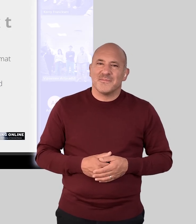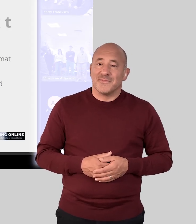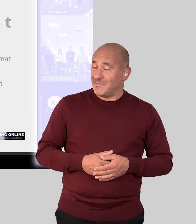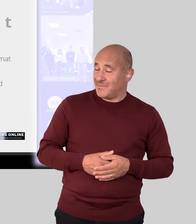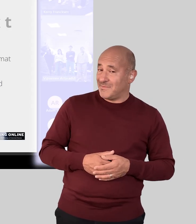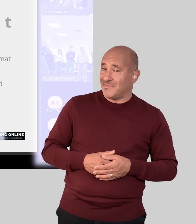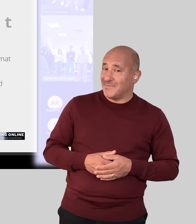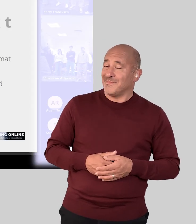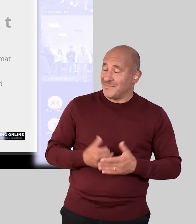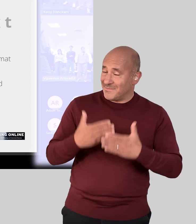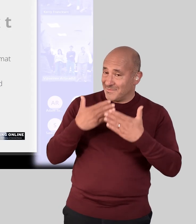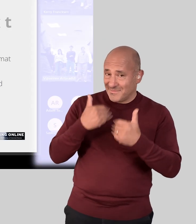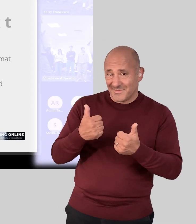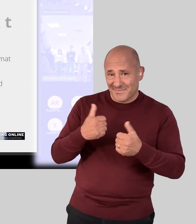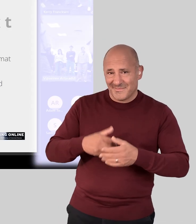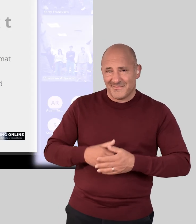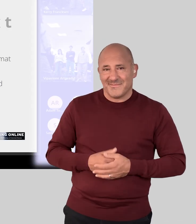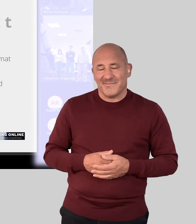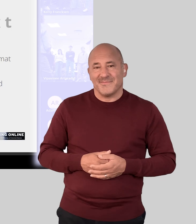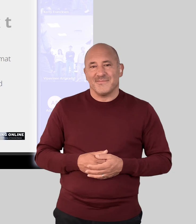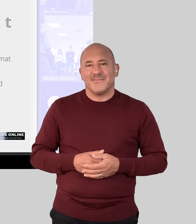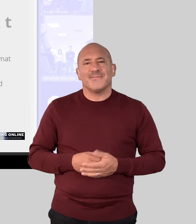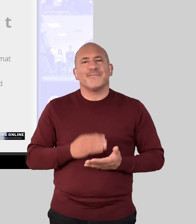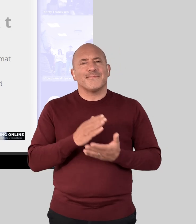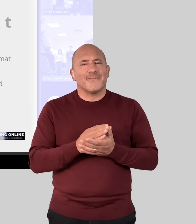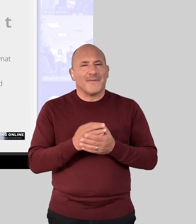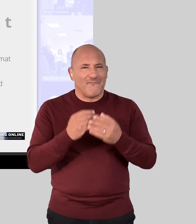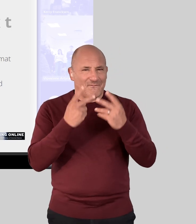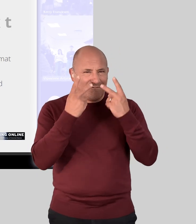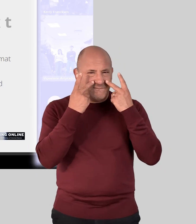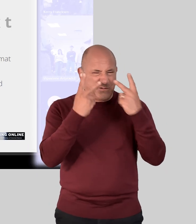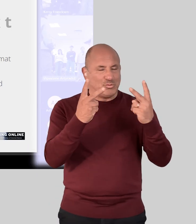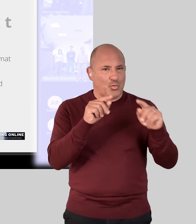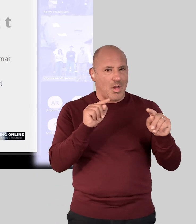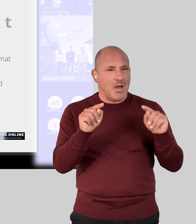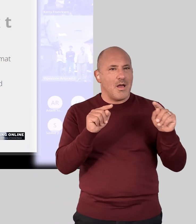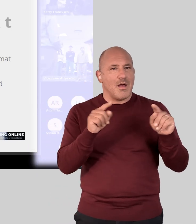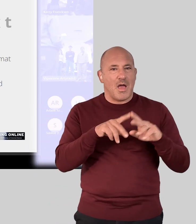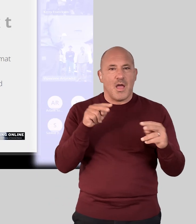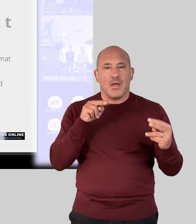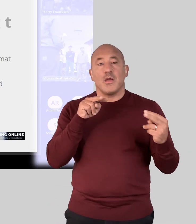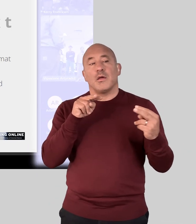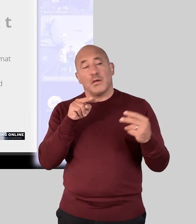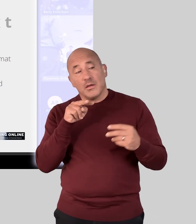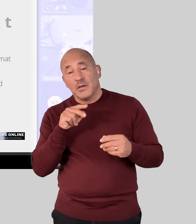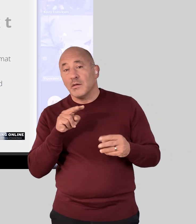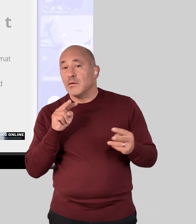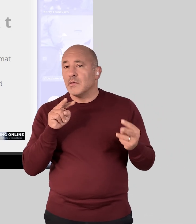just soft. Thank you. Soft and play. And definite visual cues,